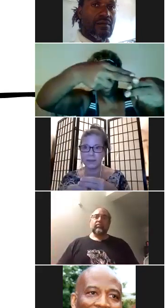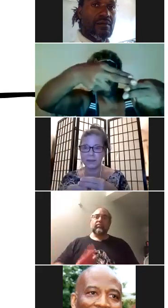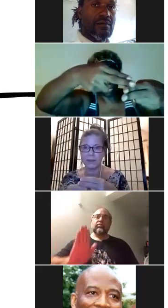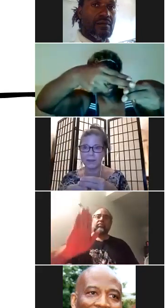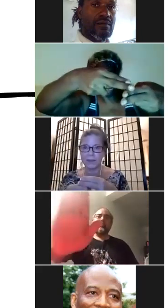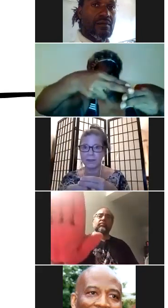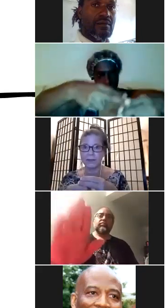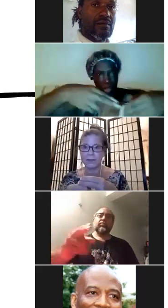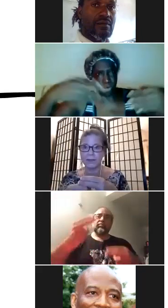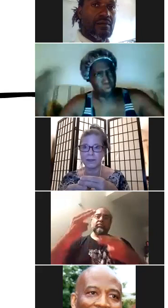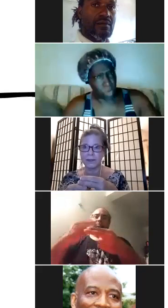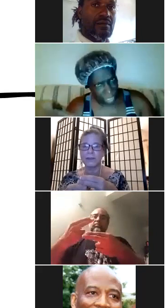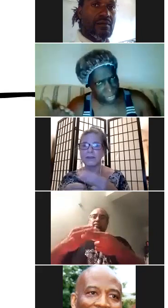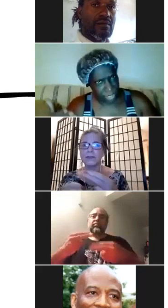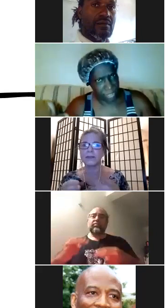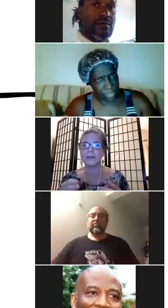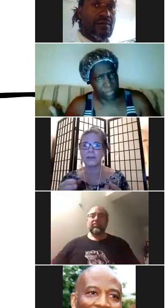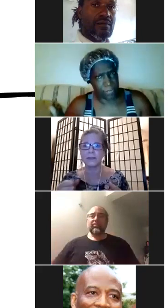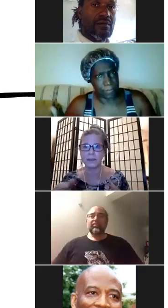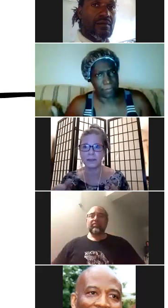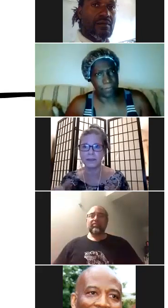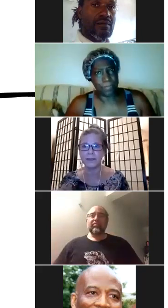name, what?